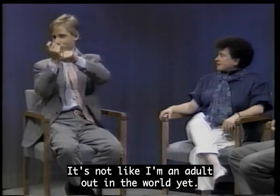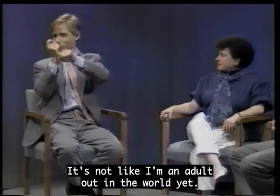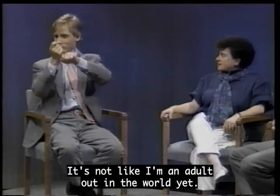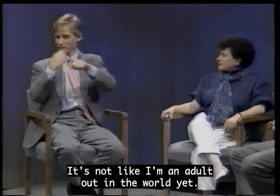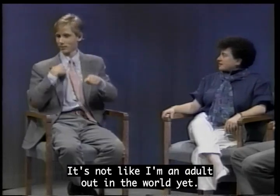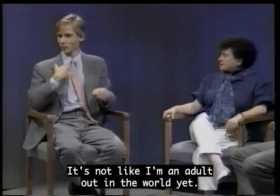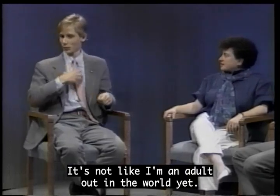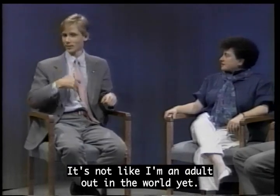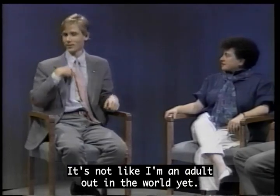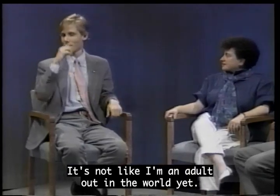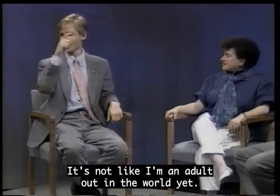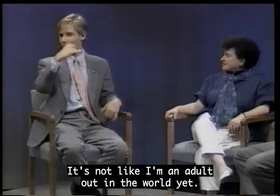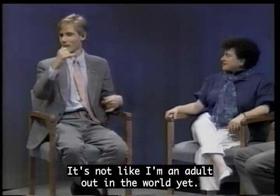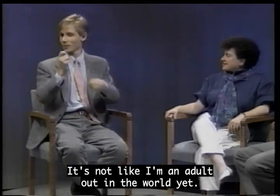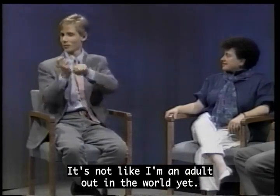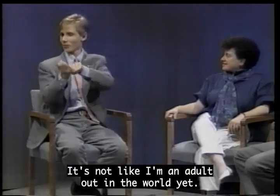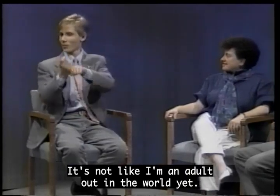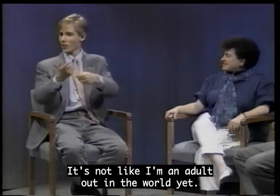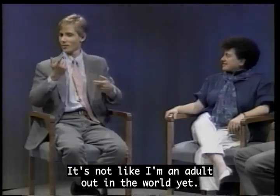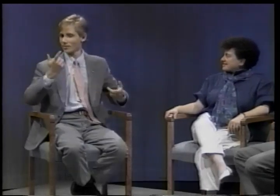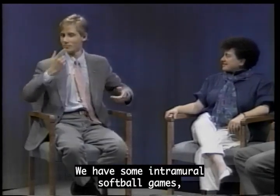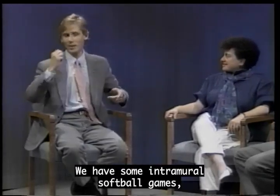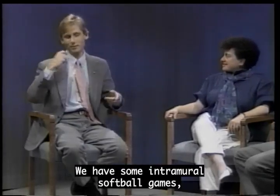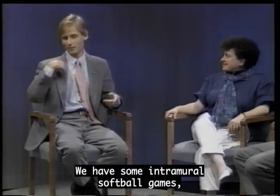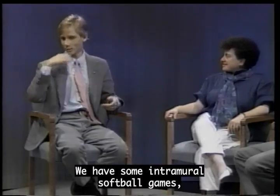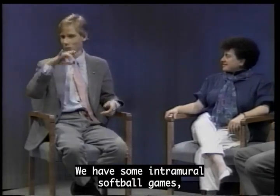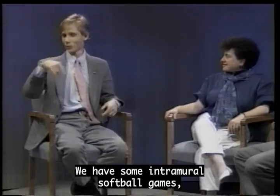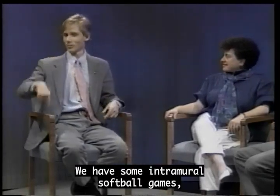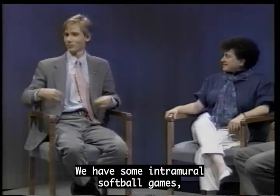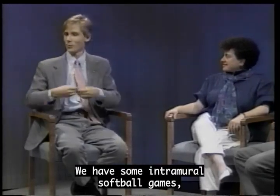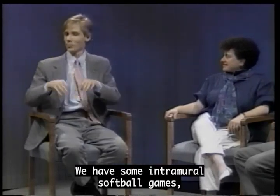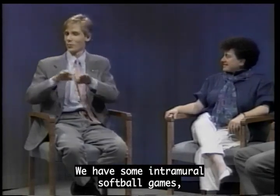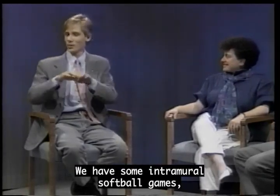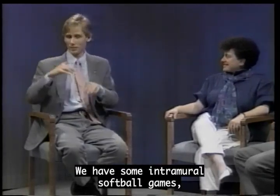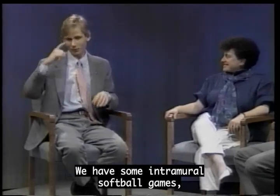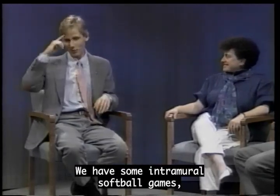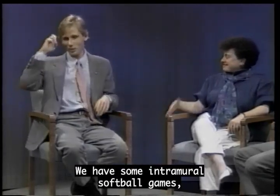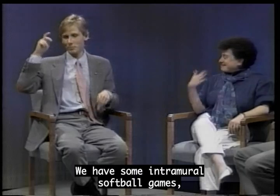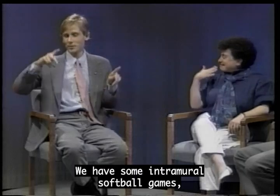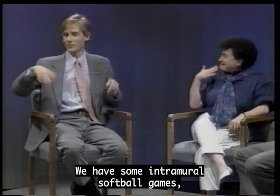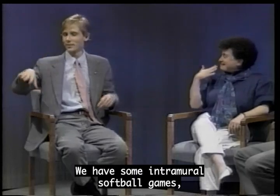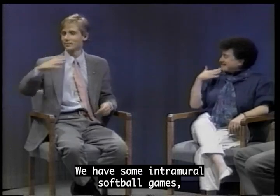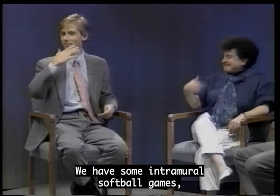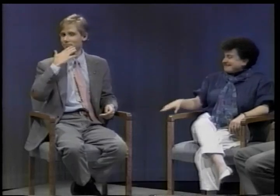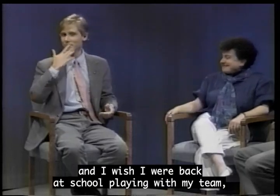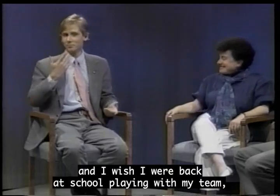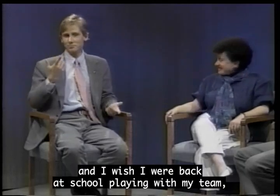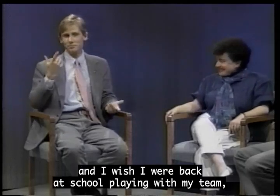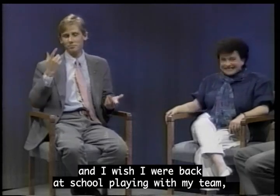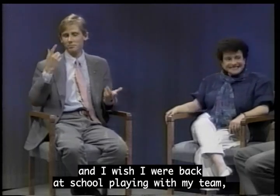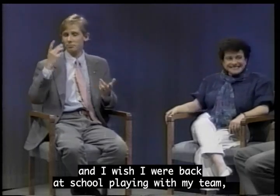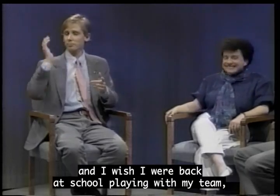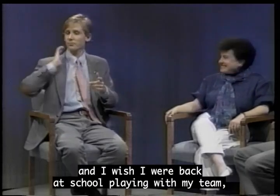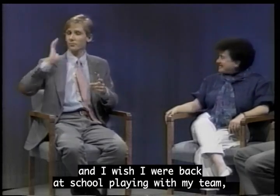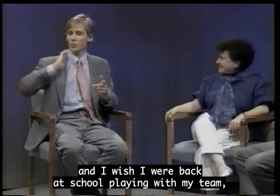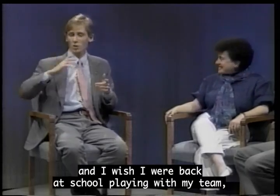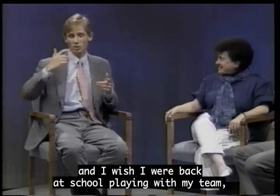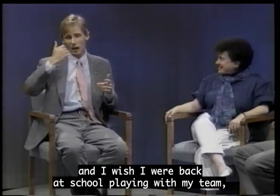We have some intramural softball games, and I wish I were back at school playing with my team. But I do get called on to